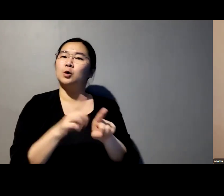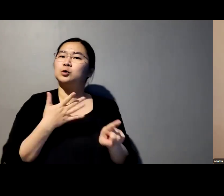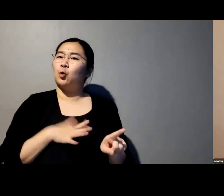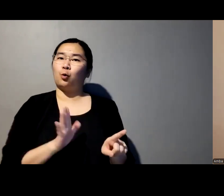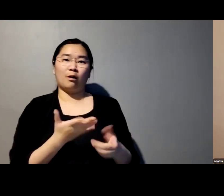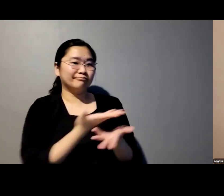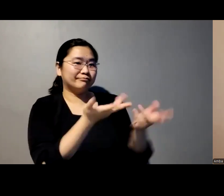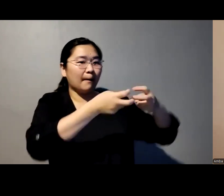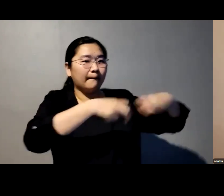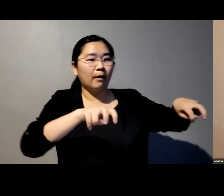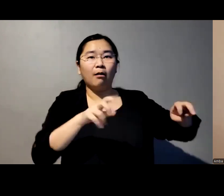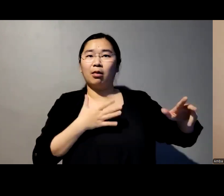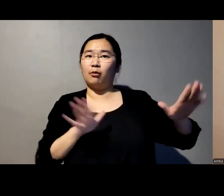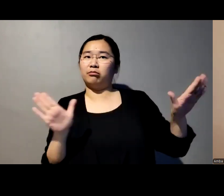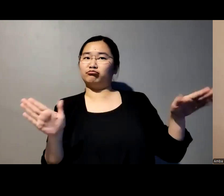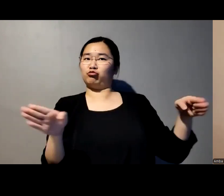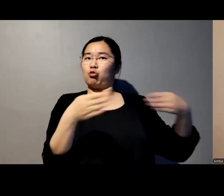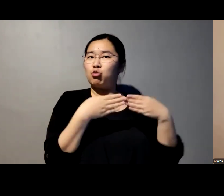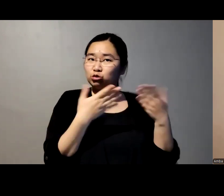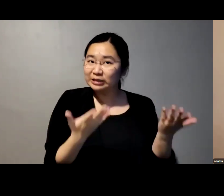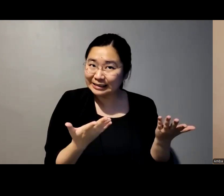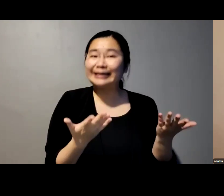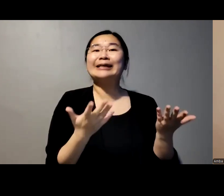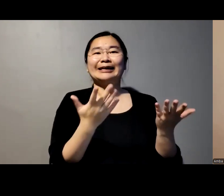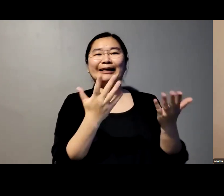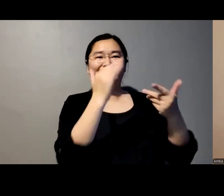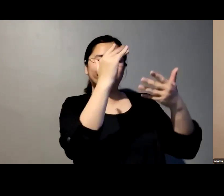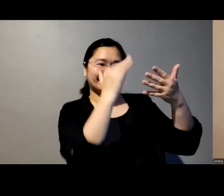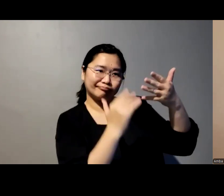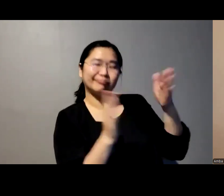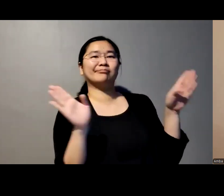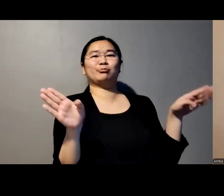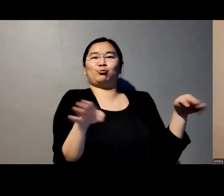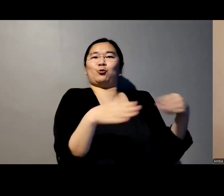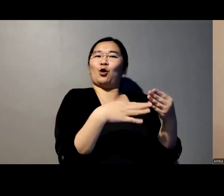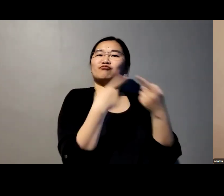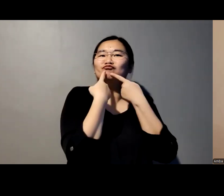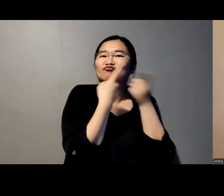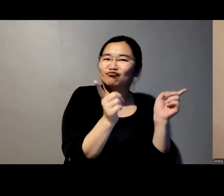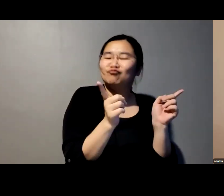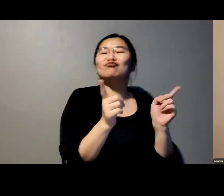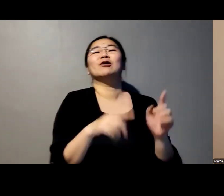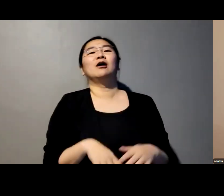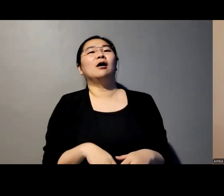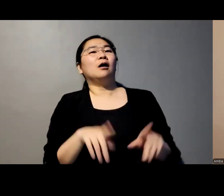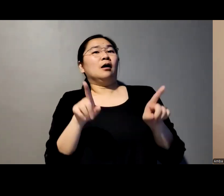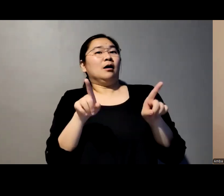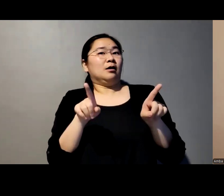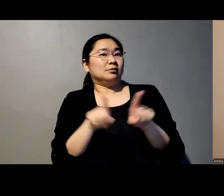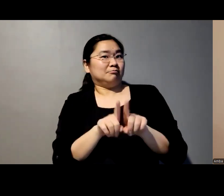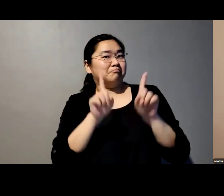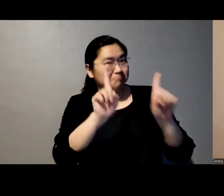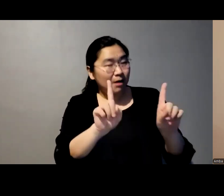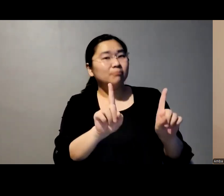humanitarian actors can take to integrate the principles of deinstitutionalization in their responses, and how can